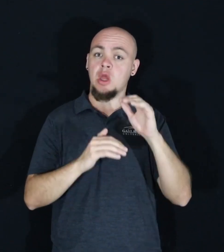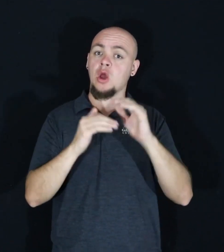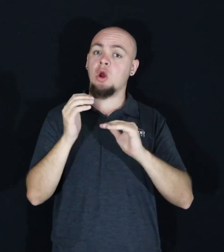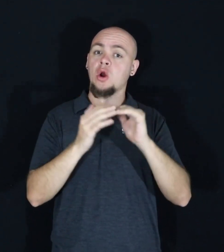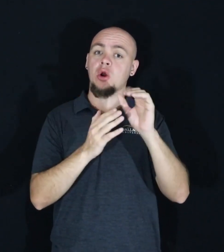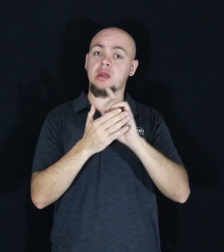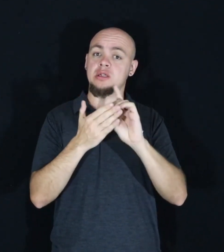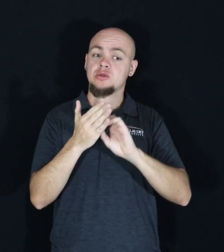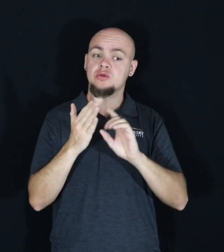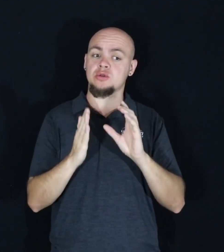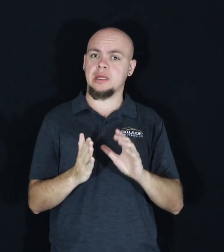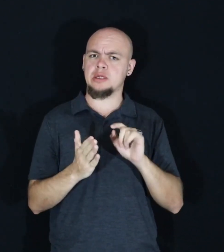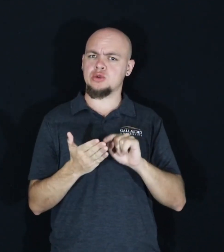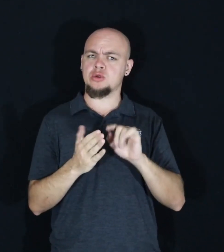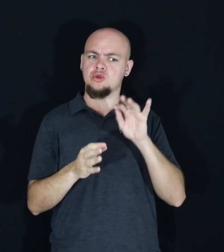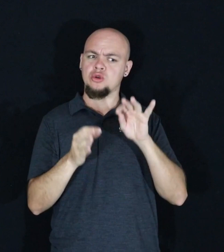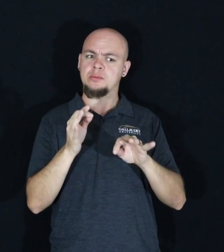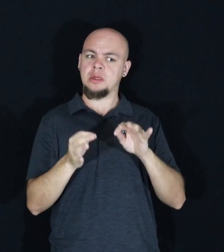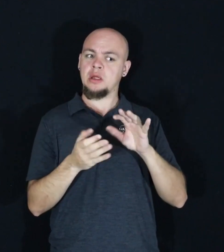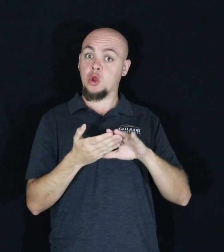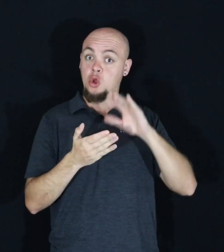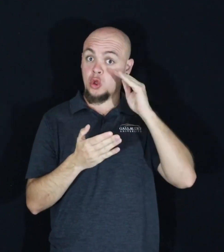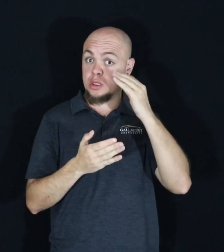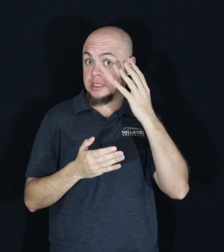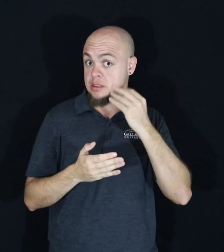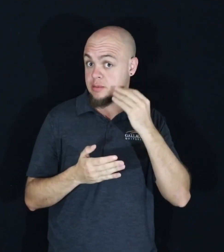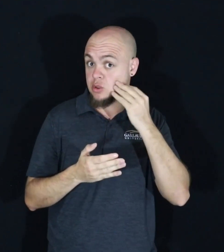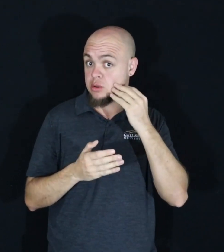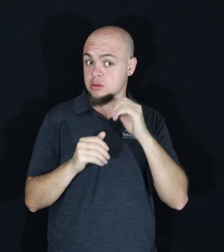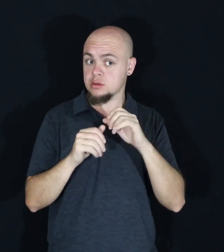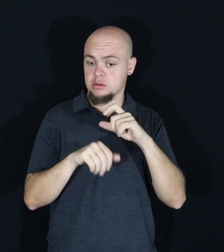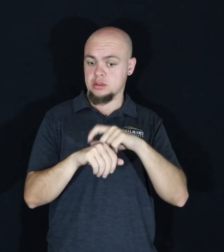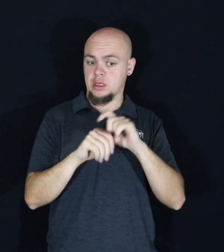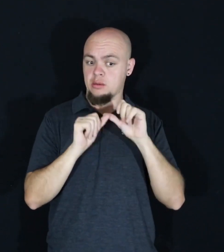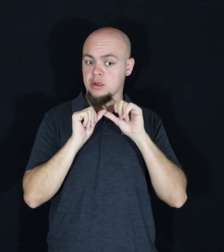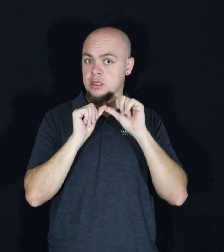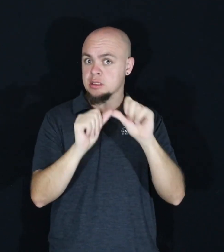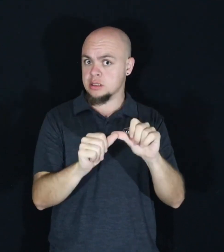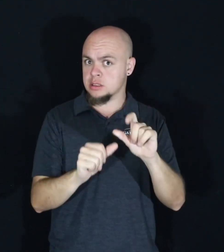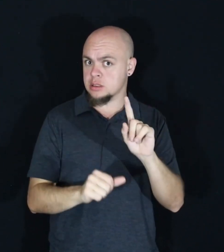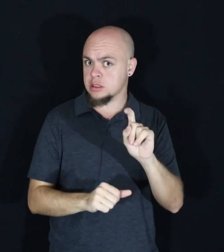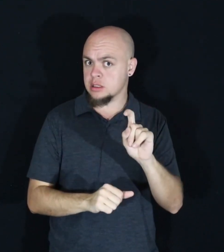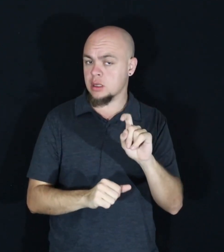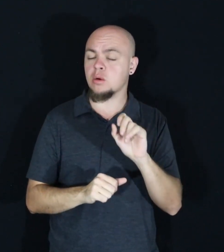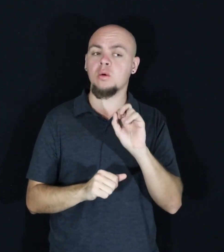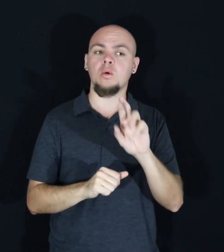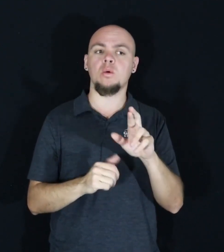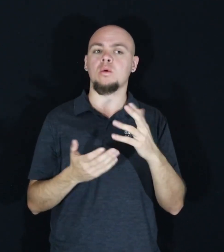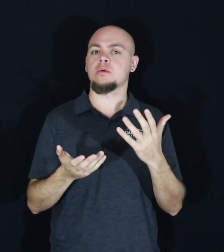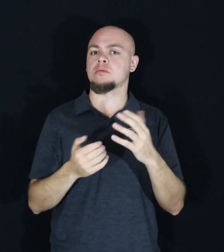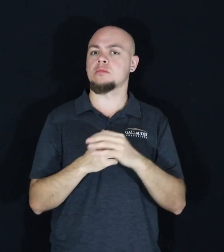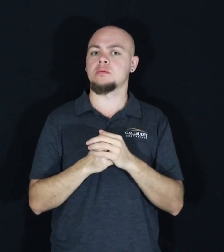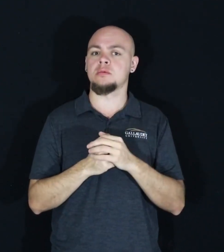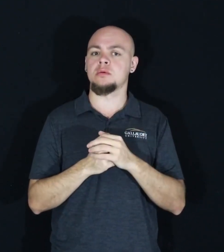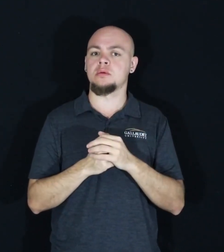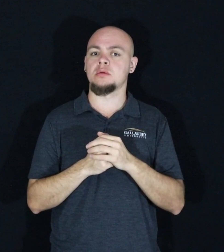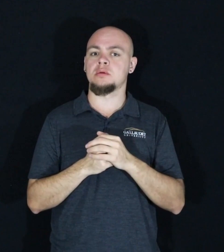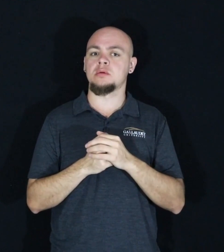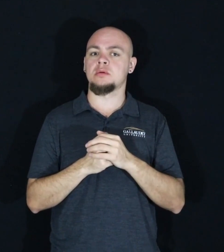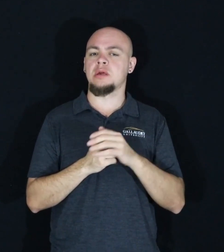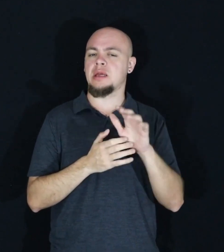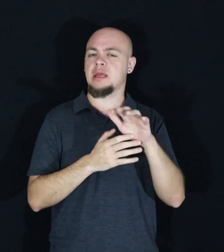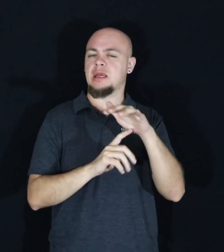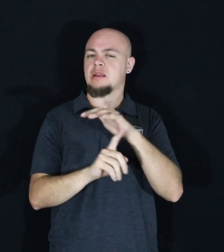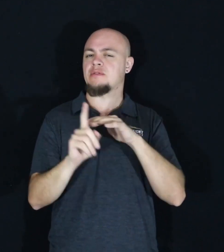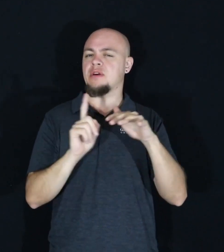from a learned experience and as such is consistent through time? Or maybe we just prefer familiar environments and we